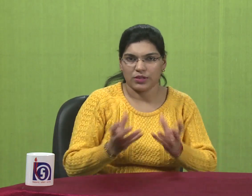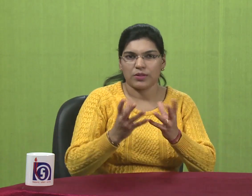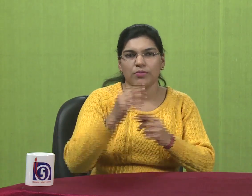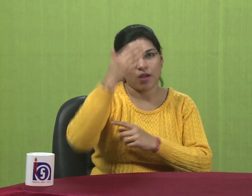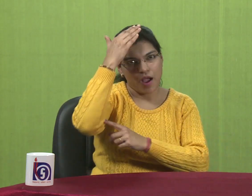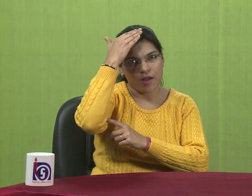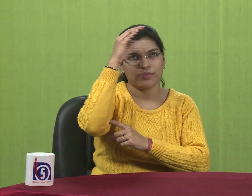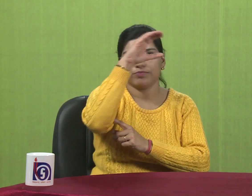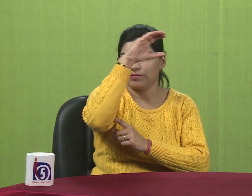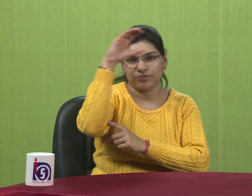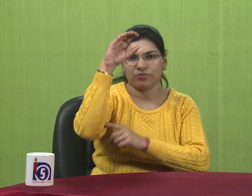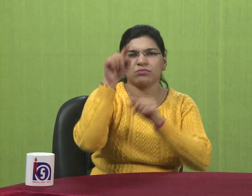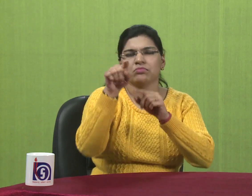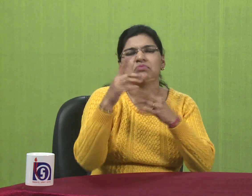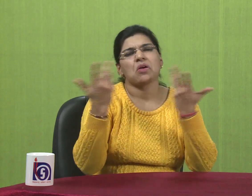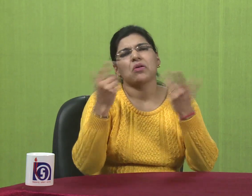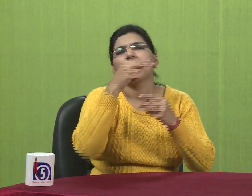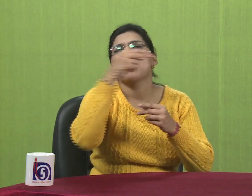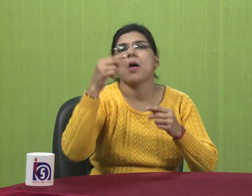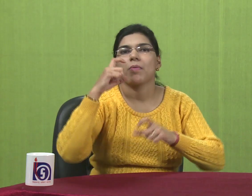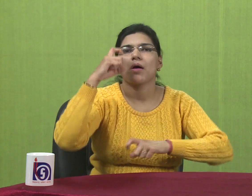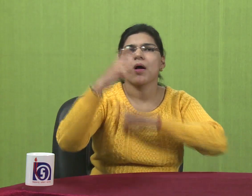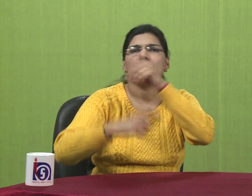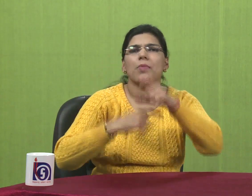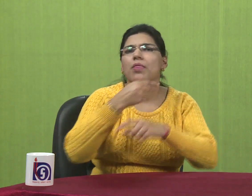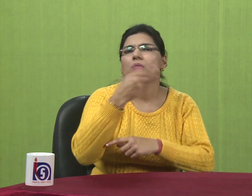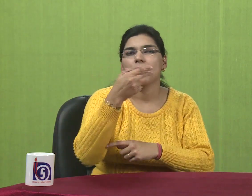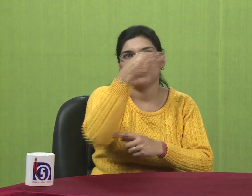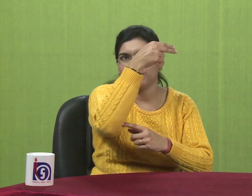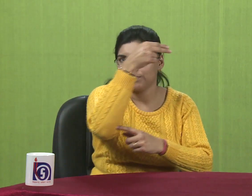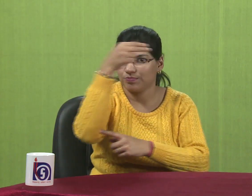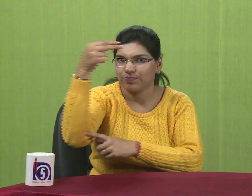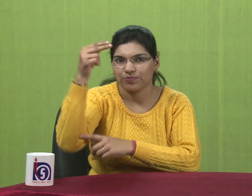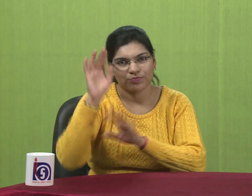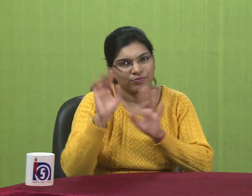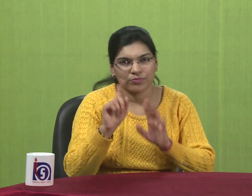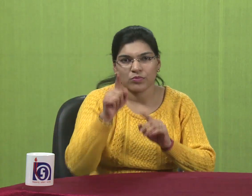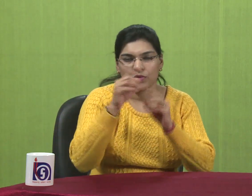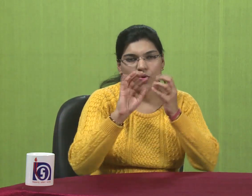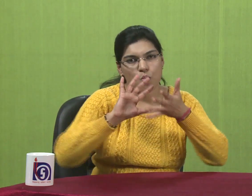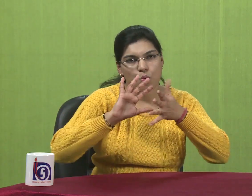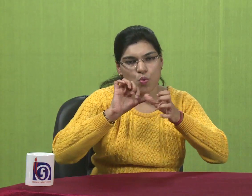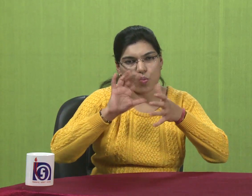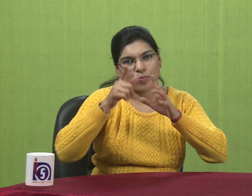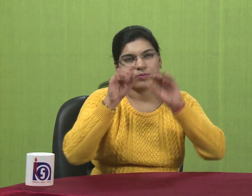many companies and hospitals. In header you can write the name of the company or name of the